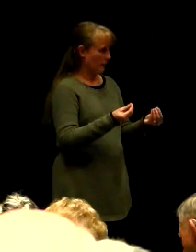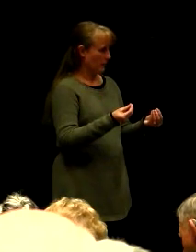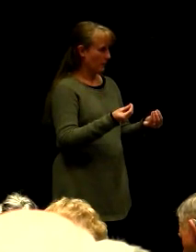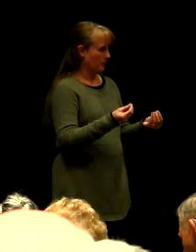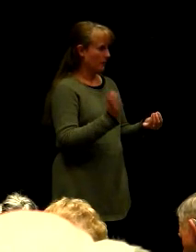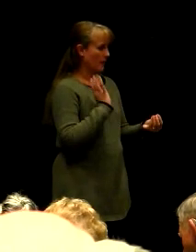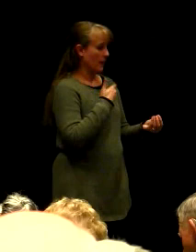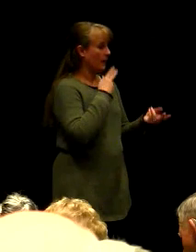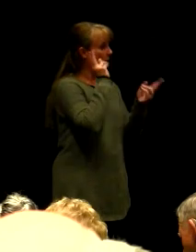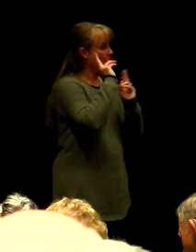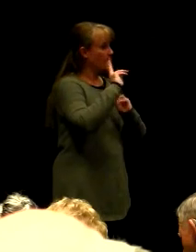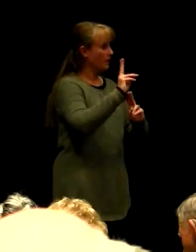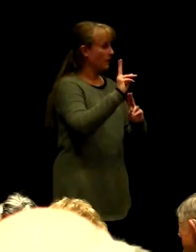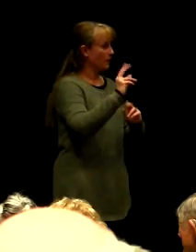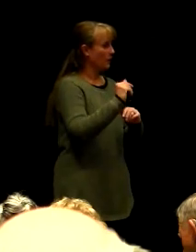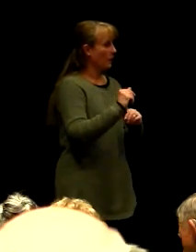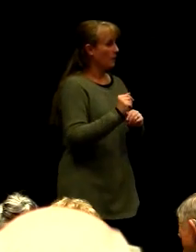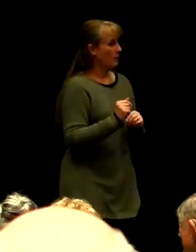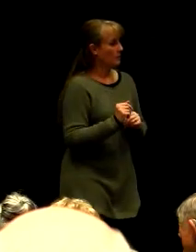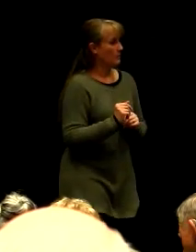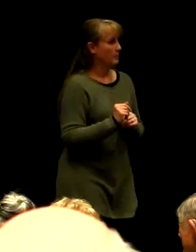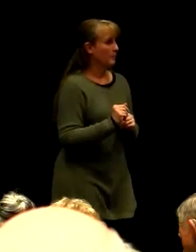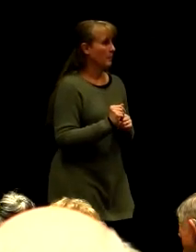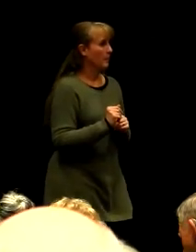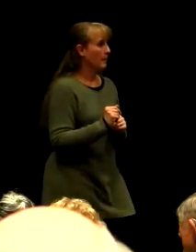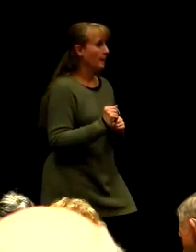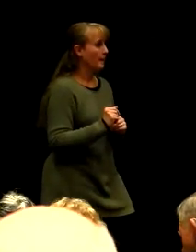hero meets